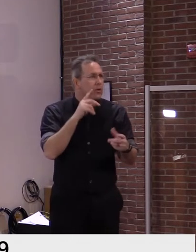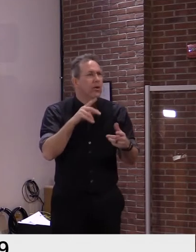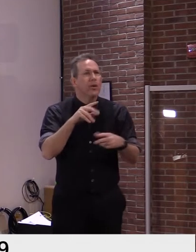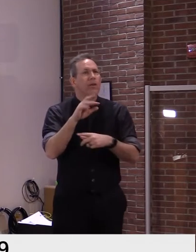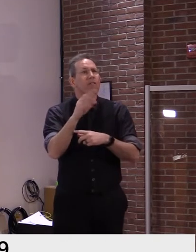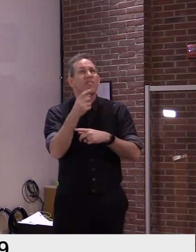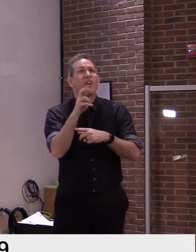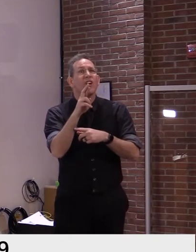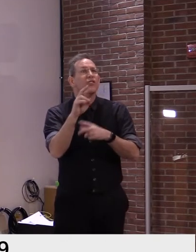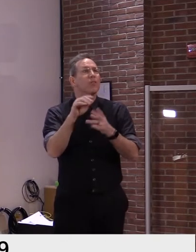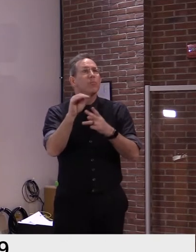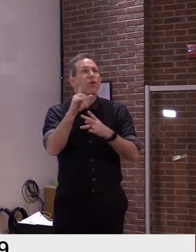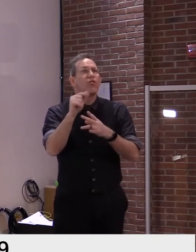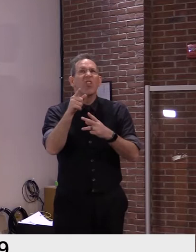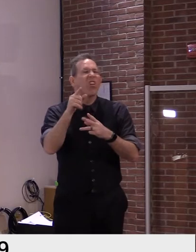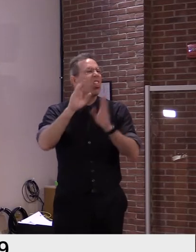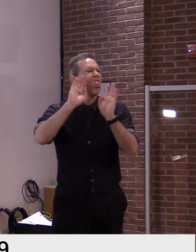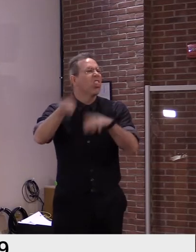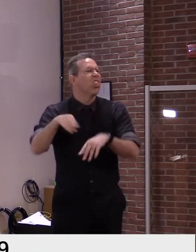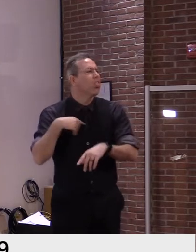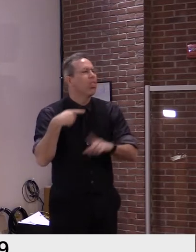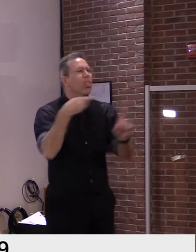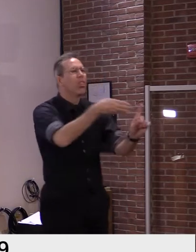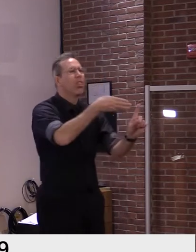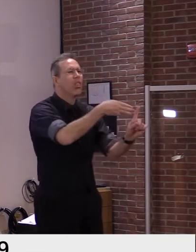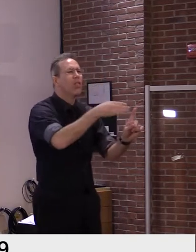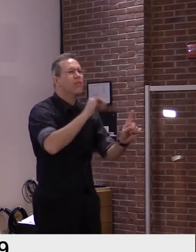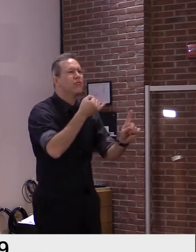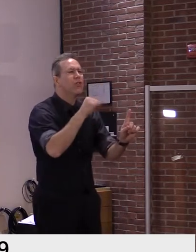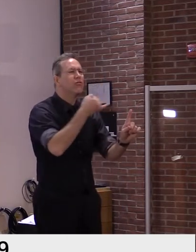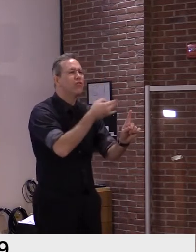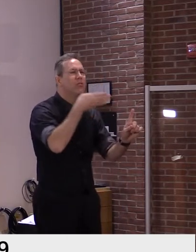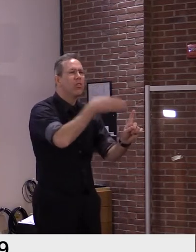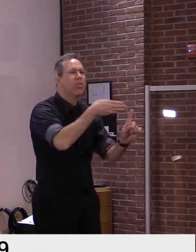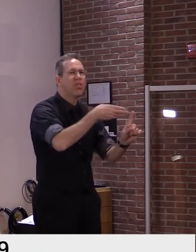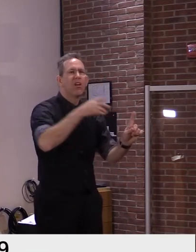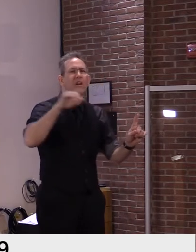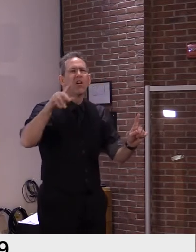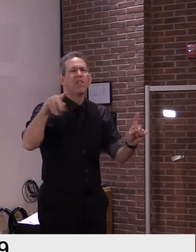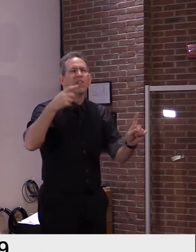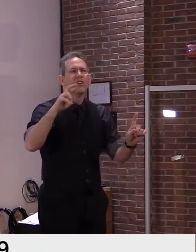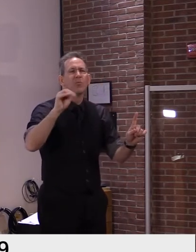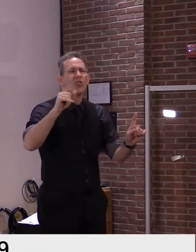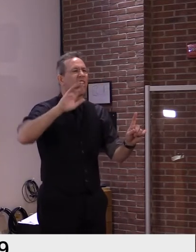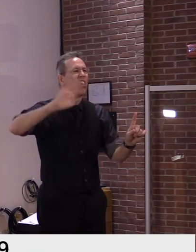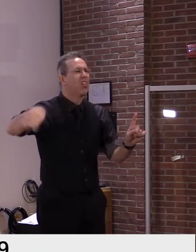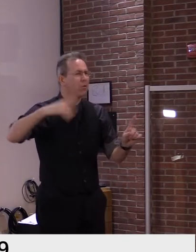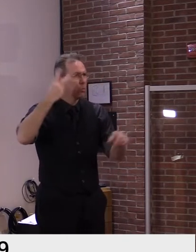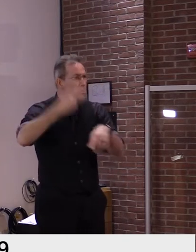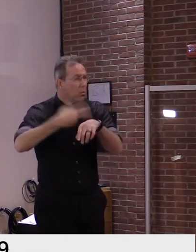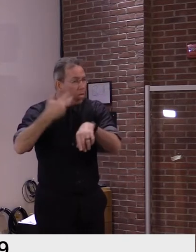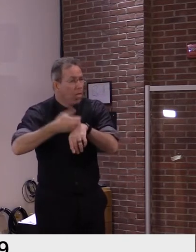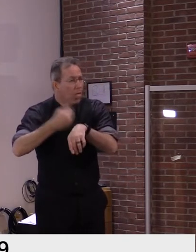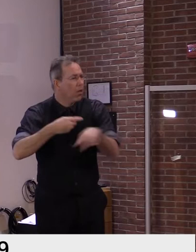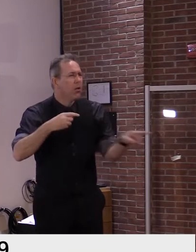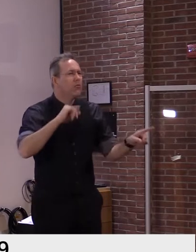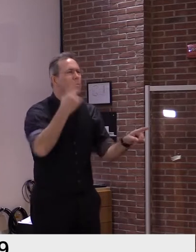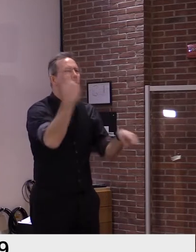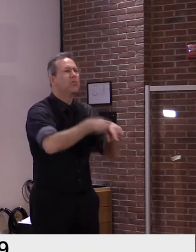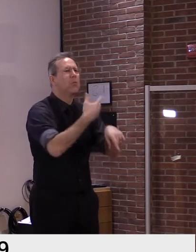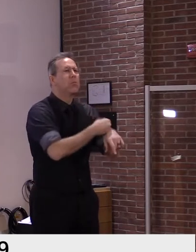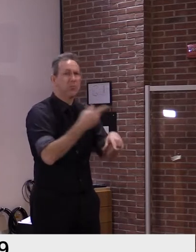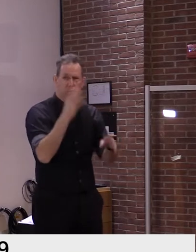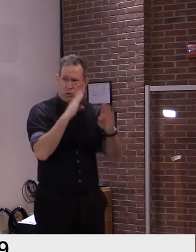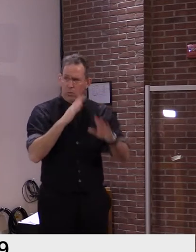two? Let me start off with that, and then I'll ask Dr. Levine to tackle the worried about the second dose aspect of